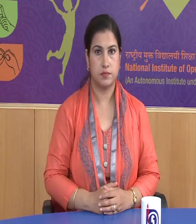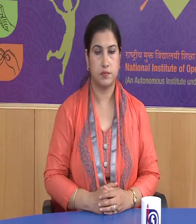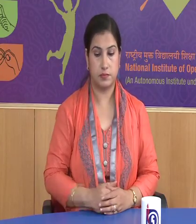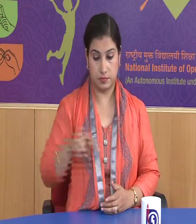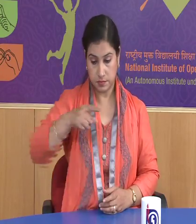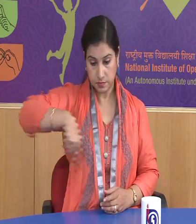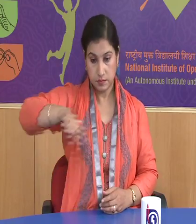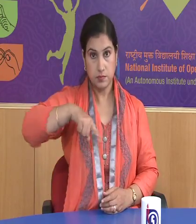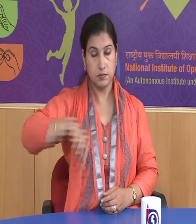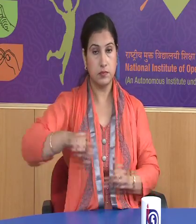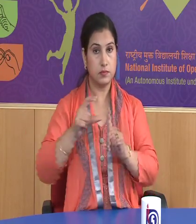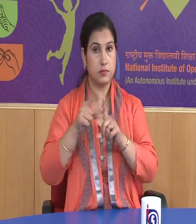It has been observed